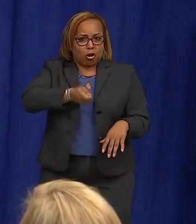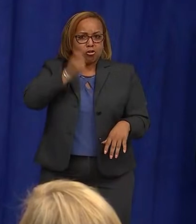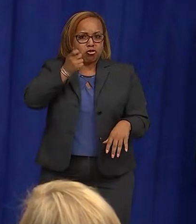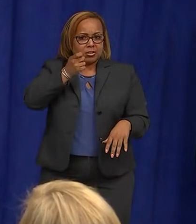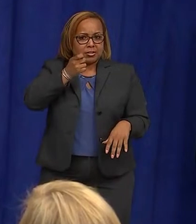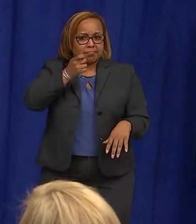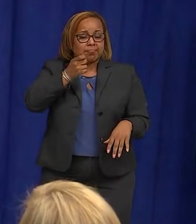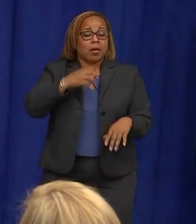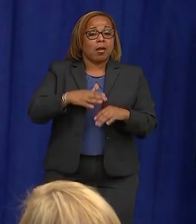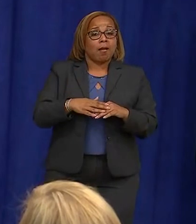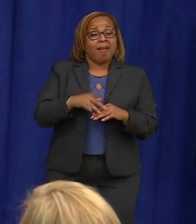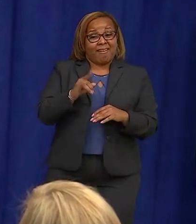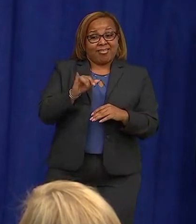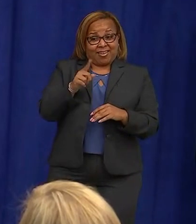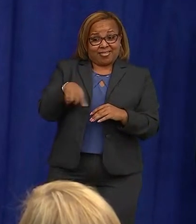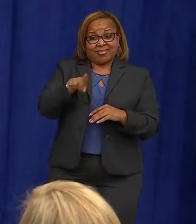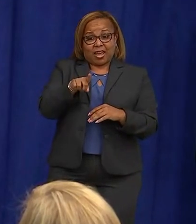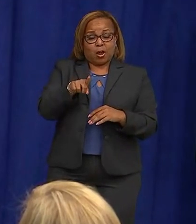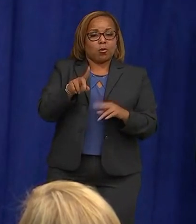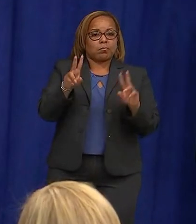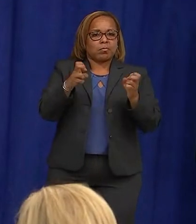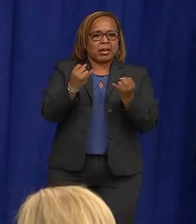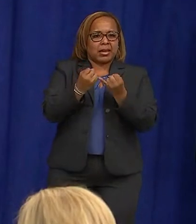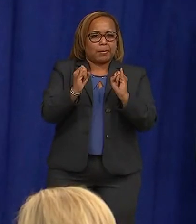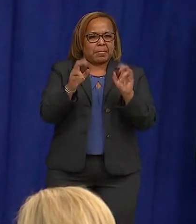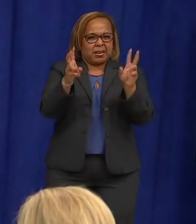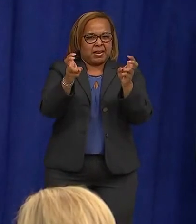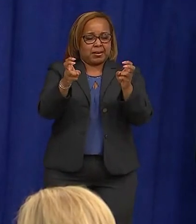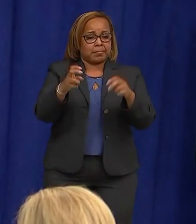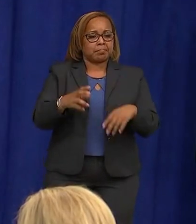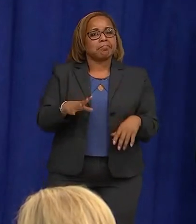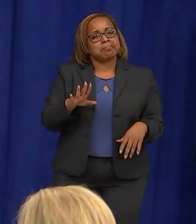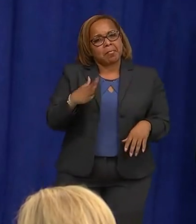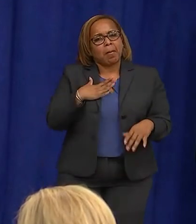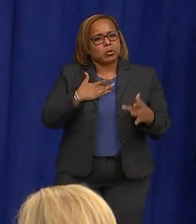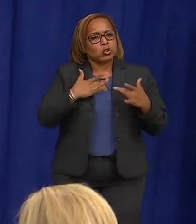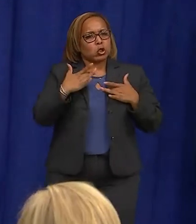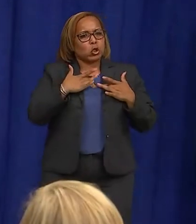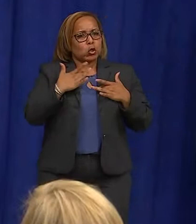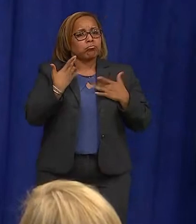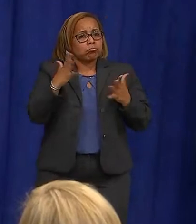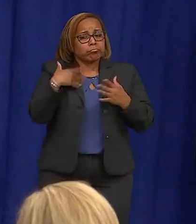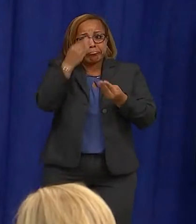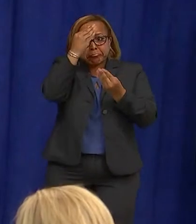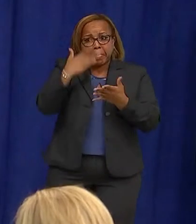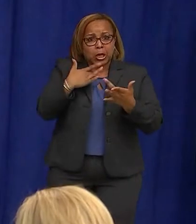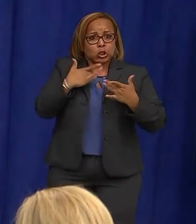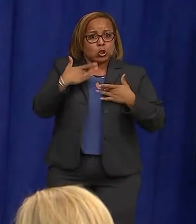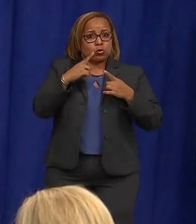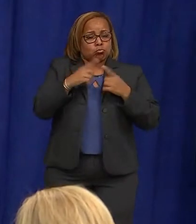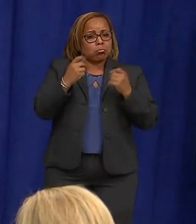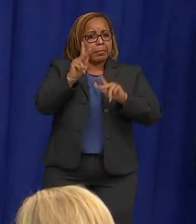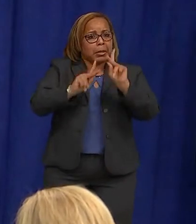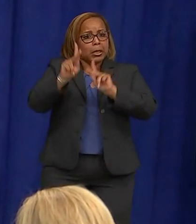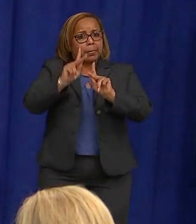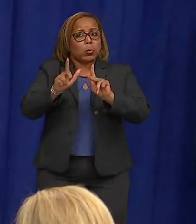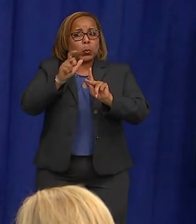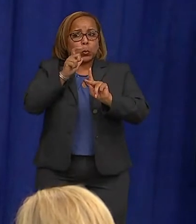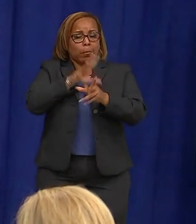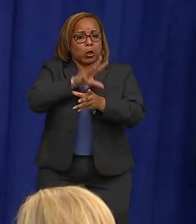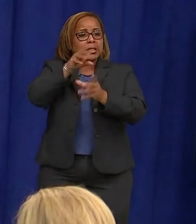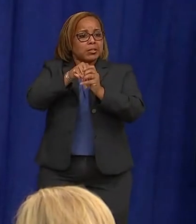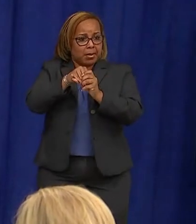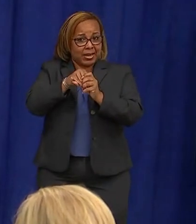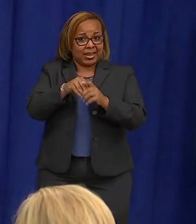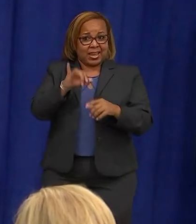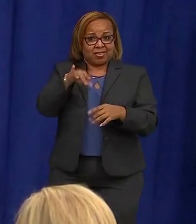bench possible, and that they are independent. And I'm deeply concerned, and I expressed my concern to a number of people that were going to be